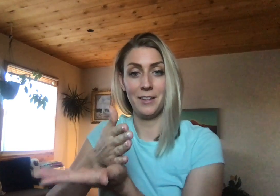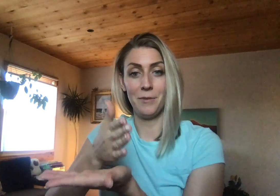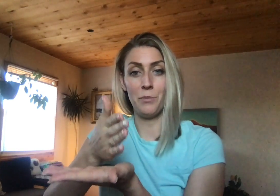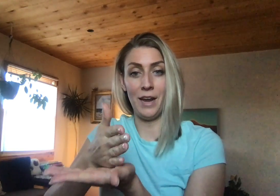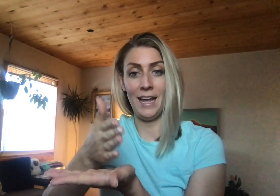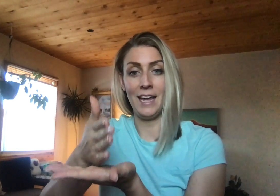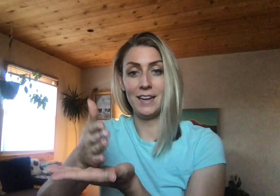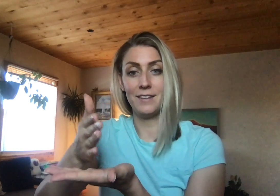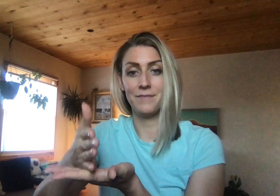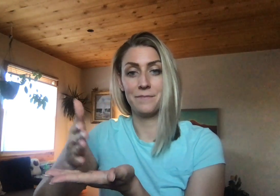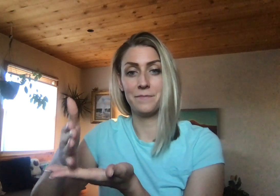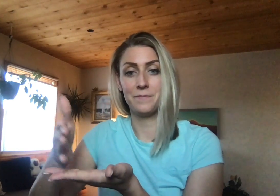bread,